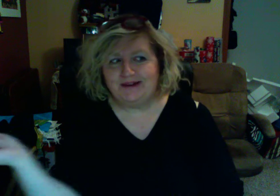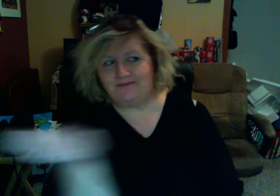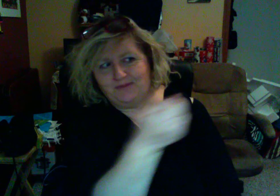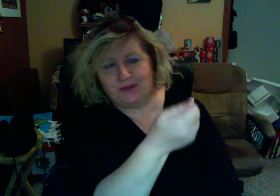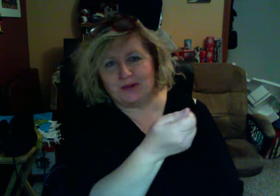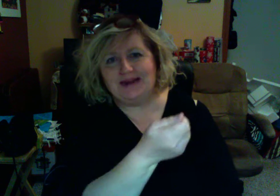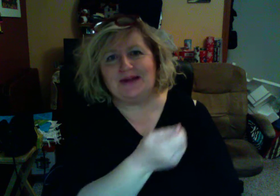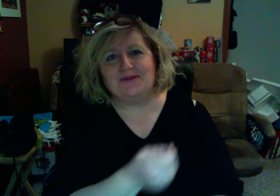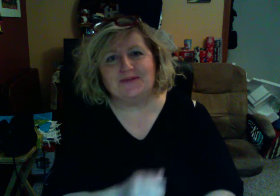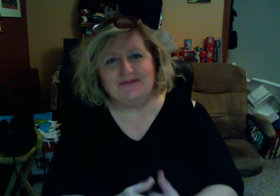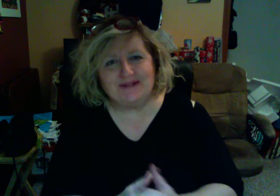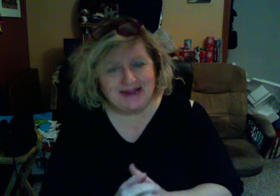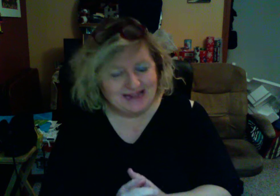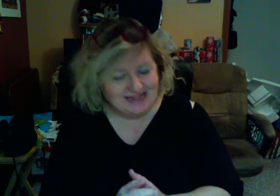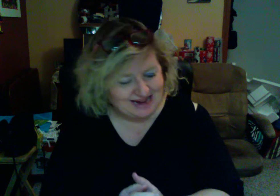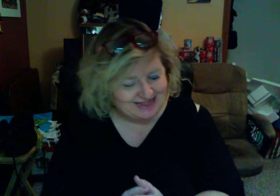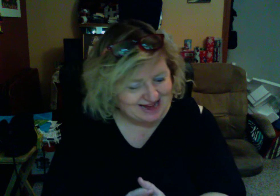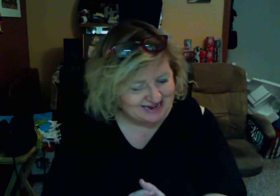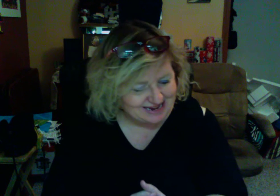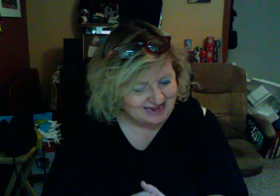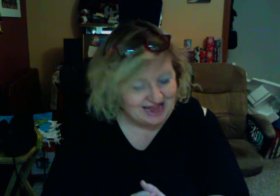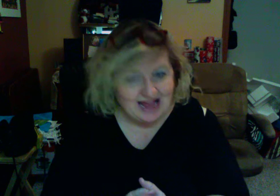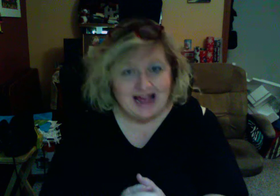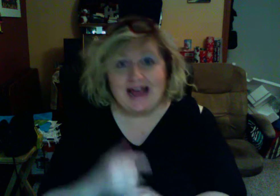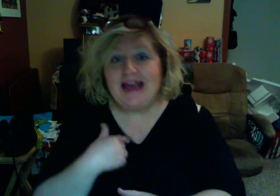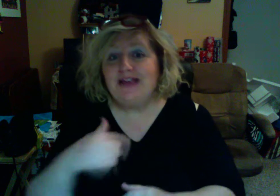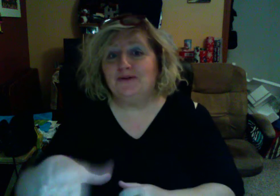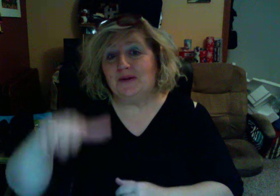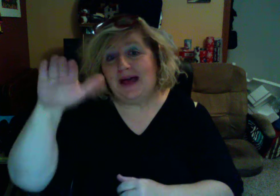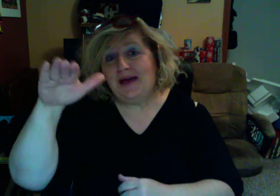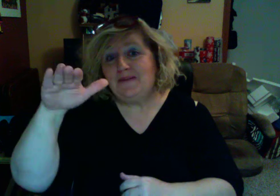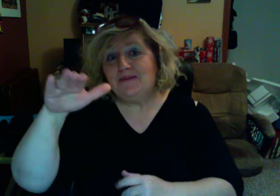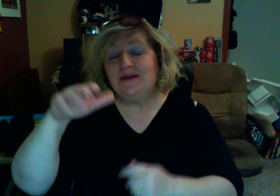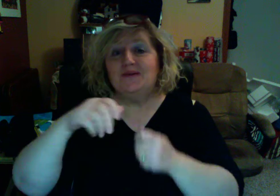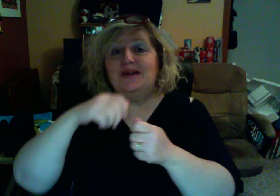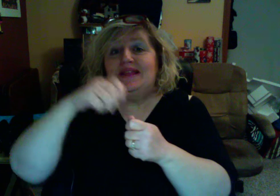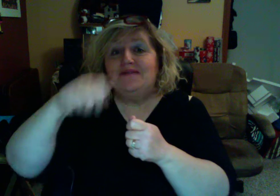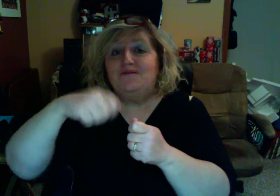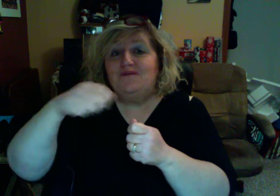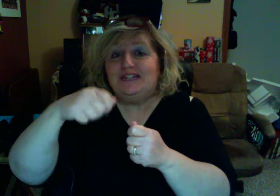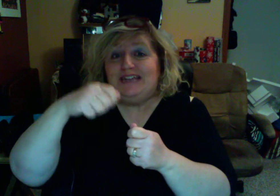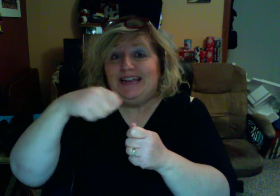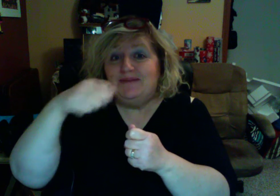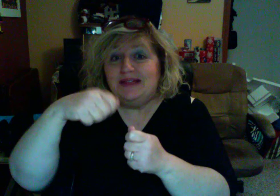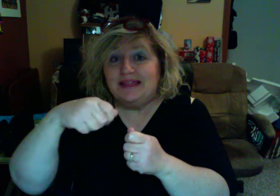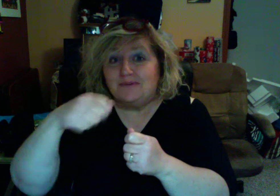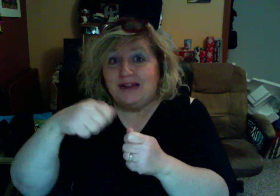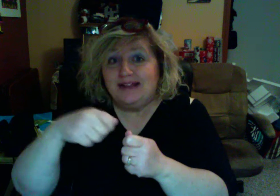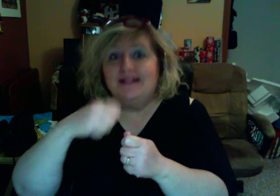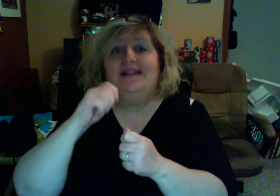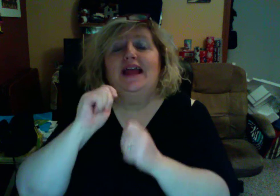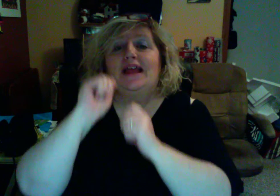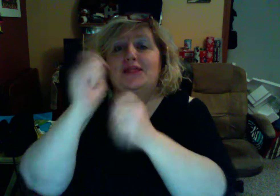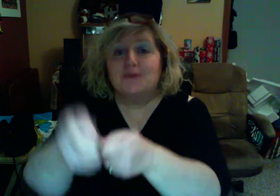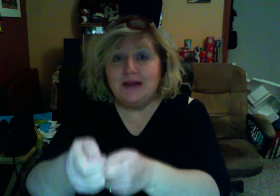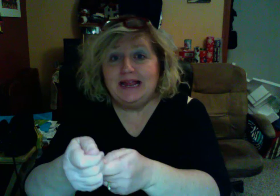have thrown it down the river like that. I grew up with fishing with the reel and throwing it